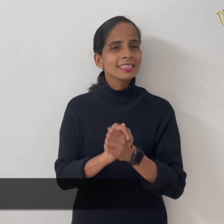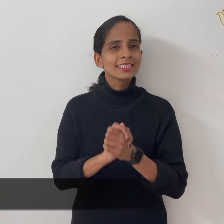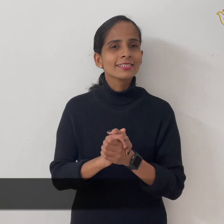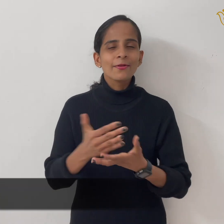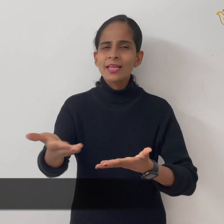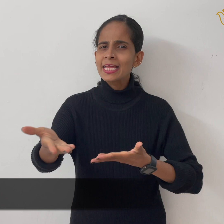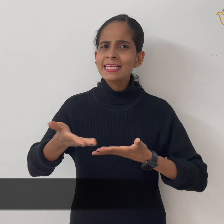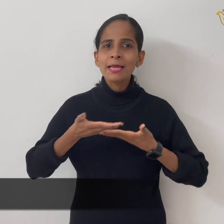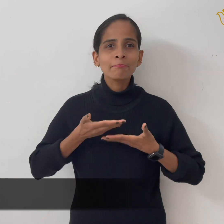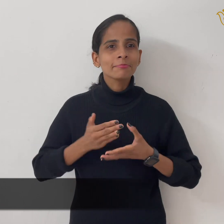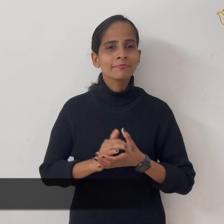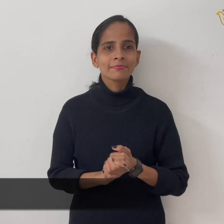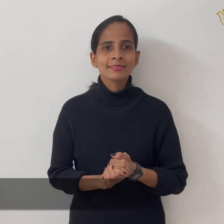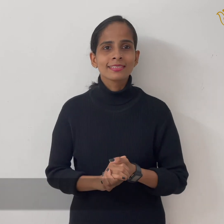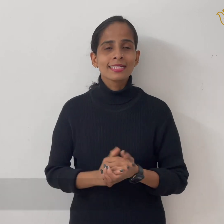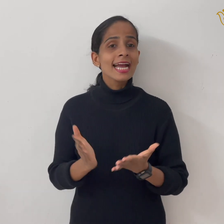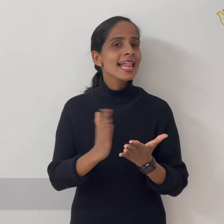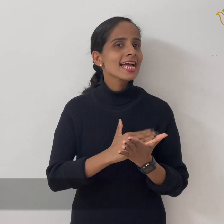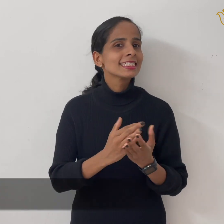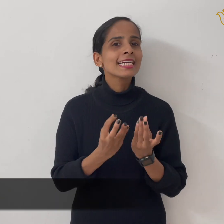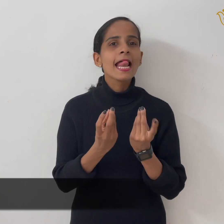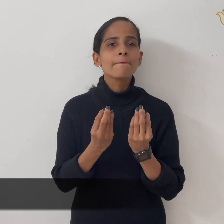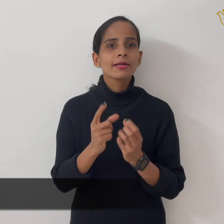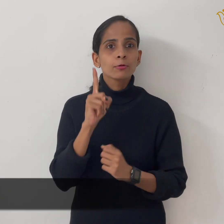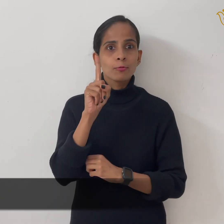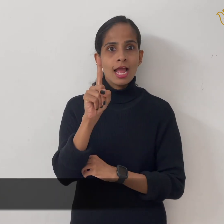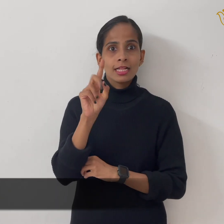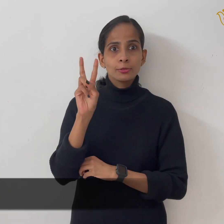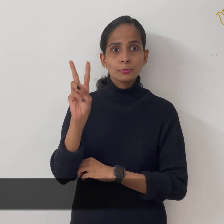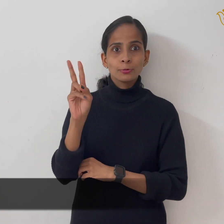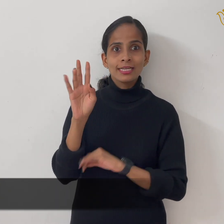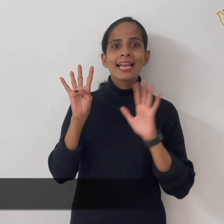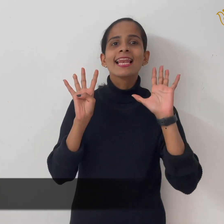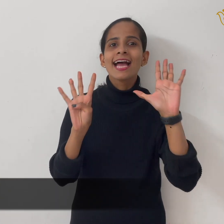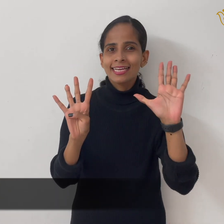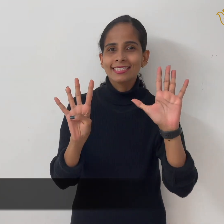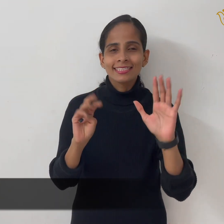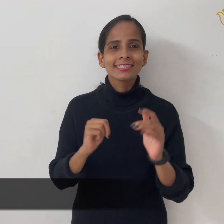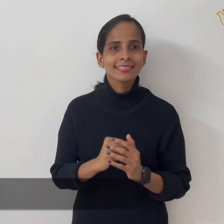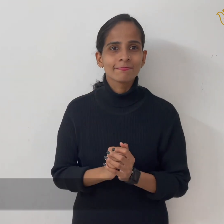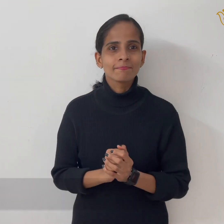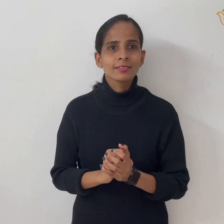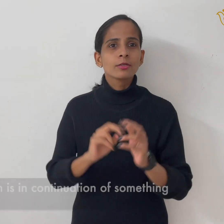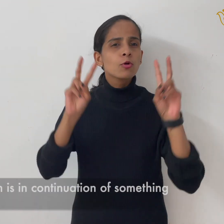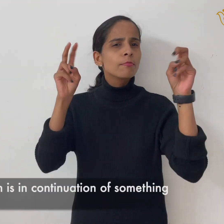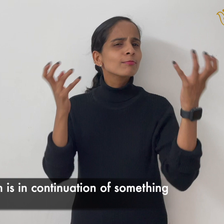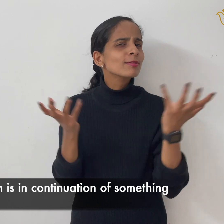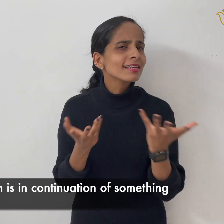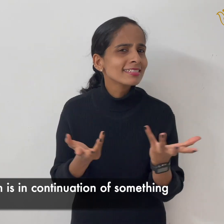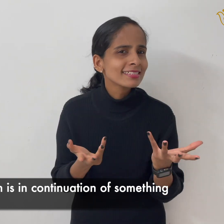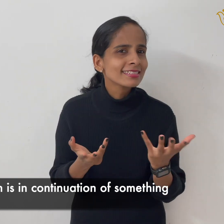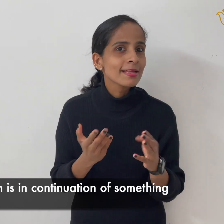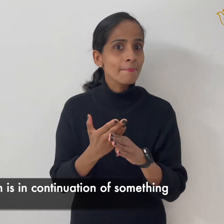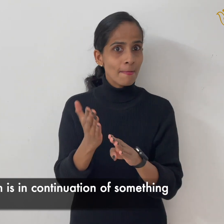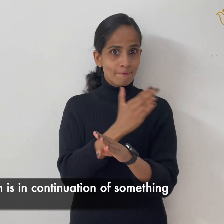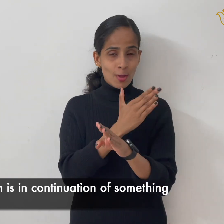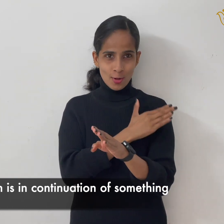Welcome friends, it's lesson number 129. The title of the